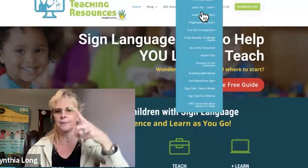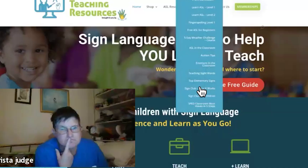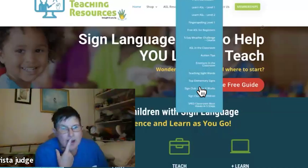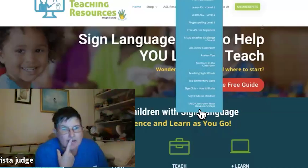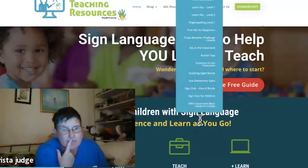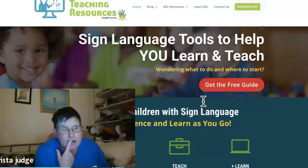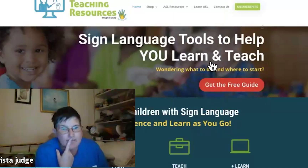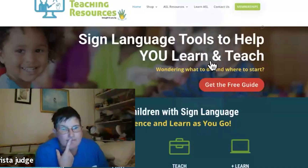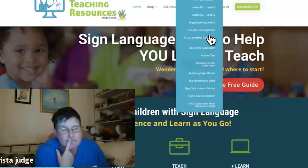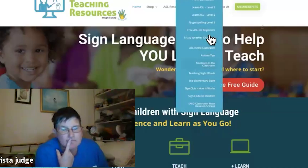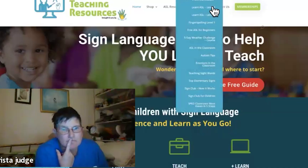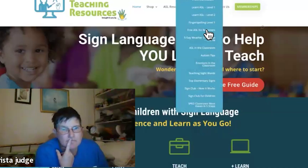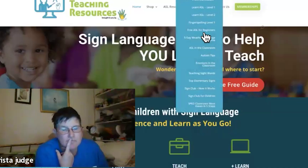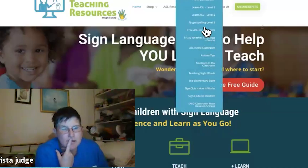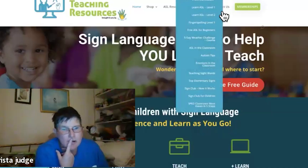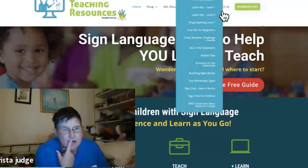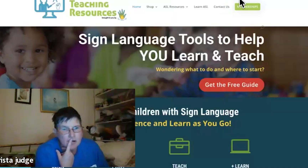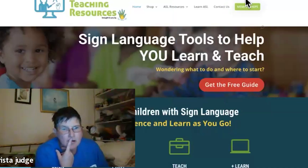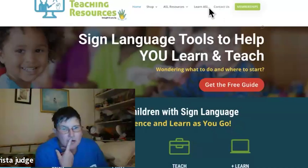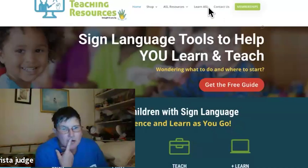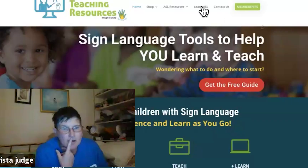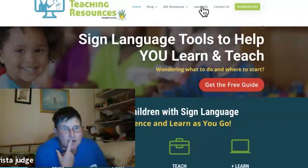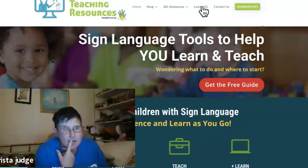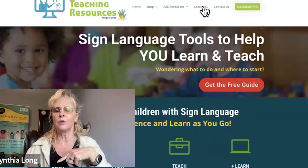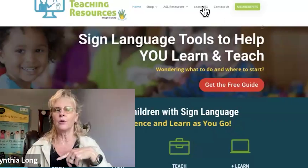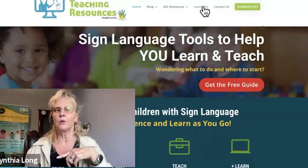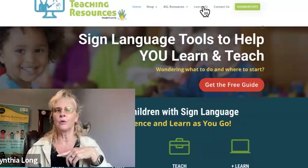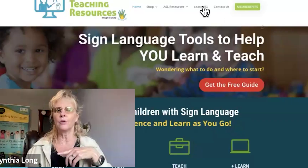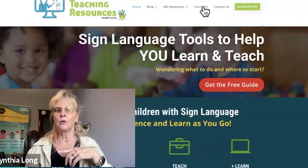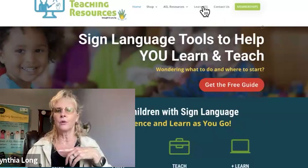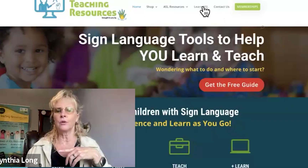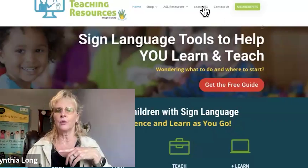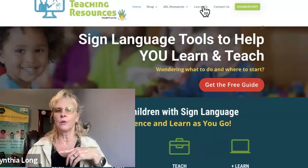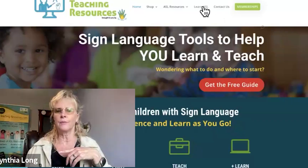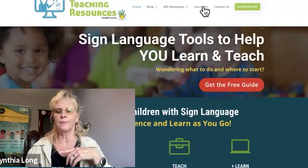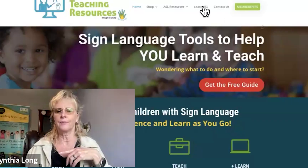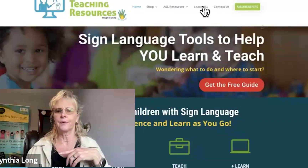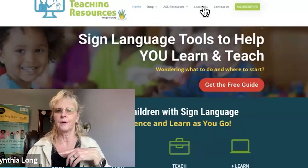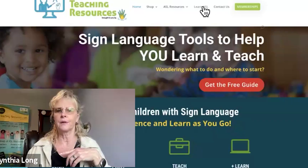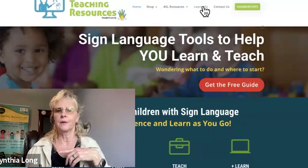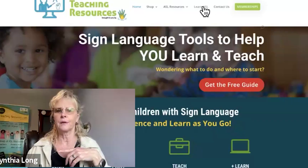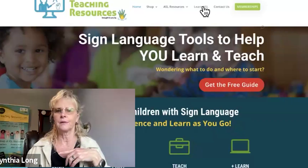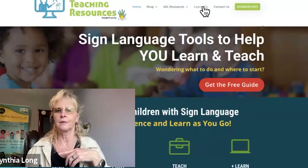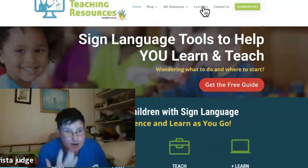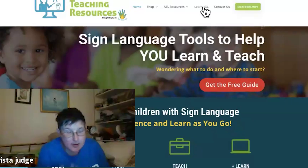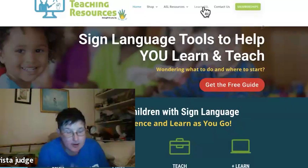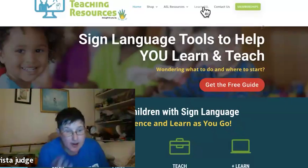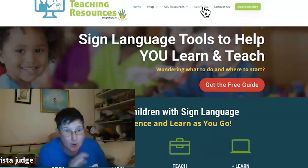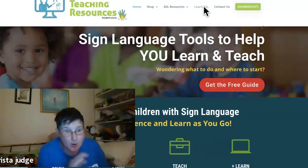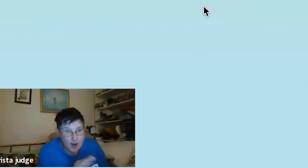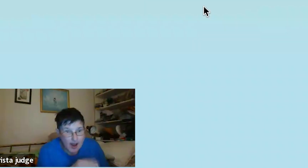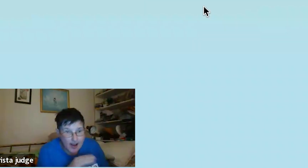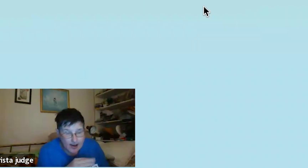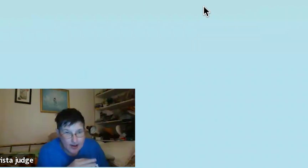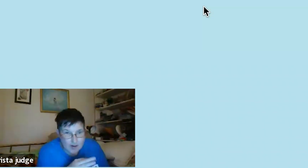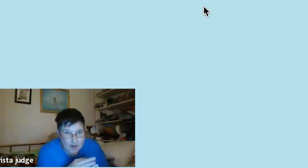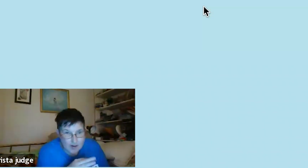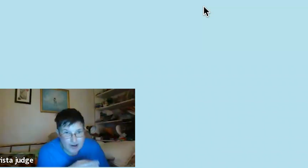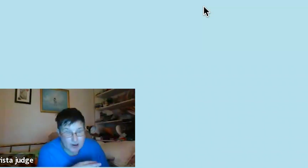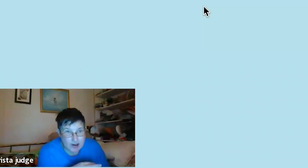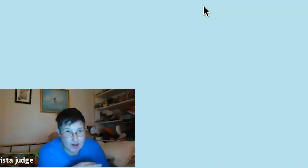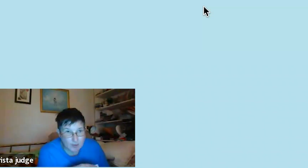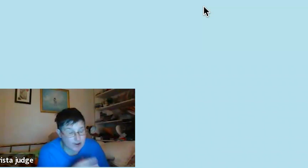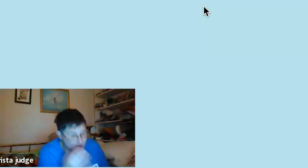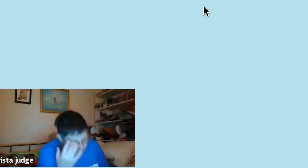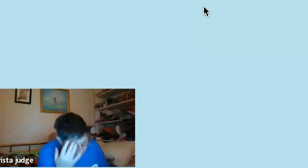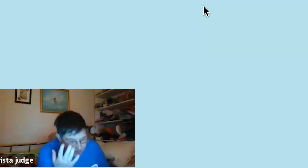right here. Okay, good. Okay, just remember that. But Can I get confused? I'm like, well, I guess I'm paying